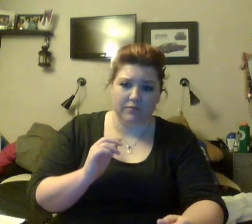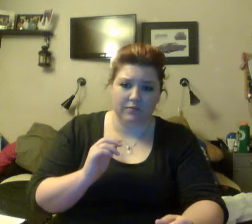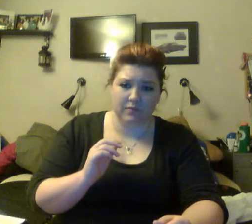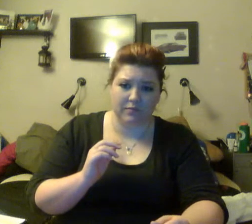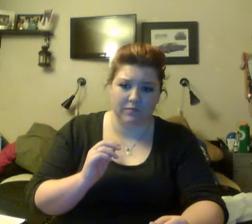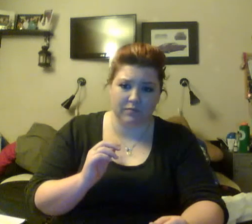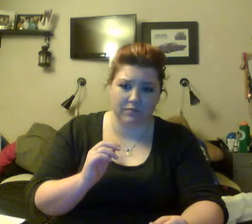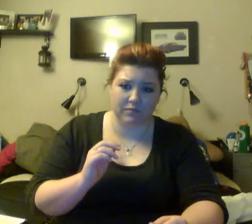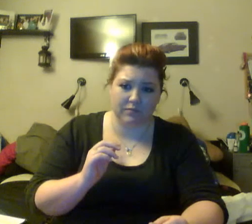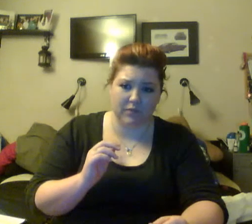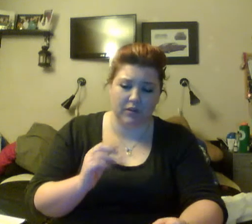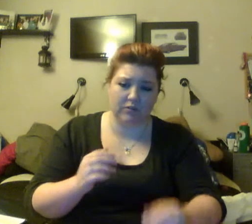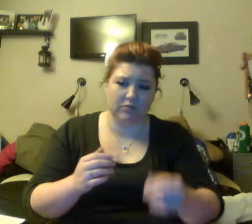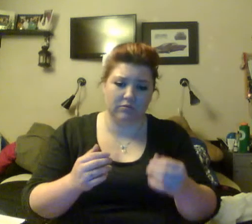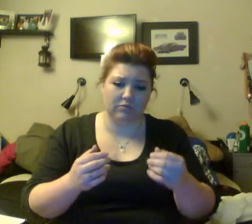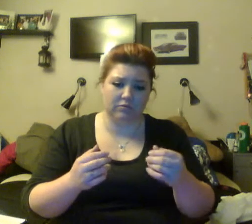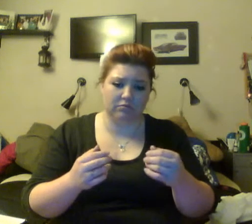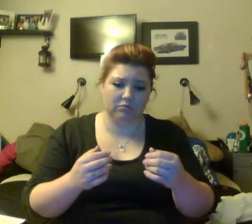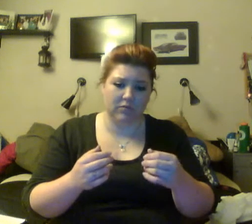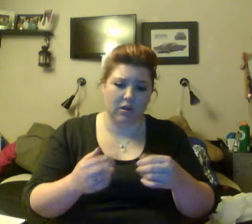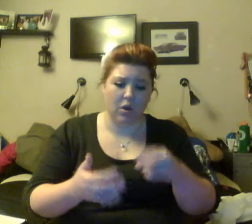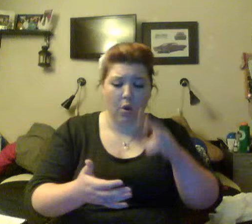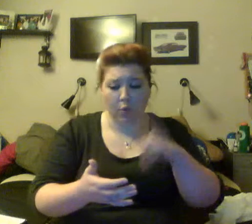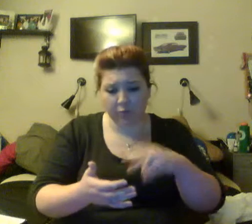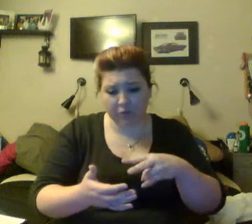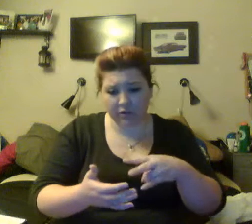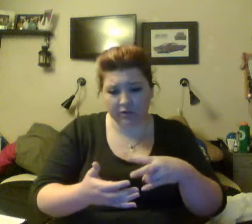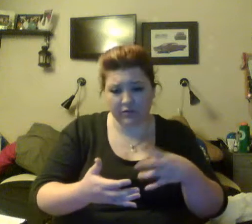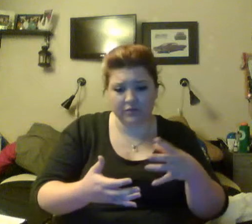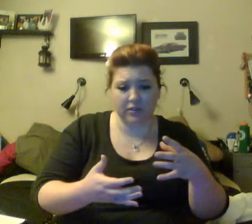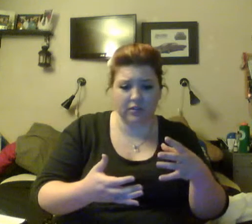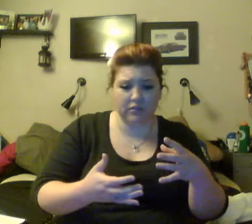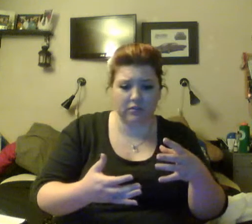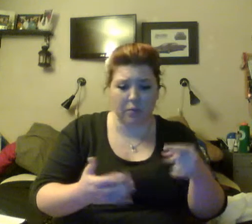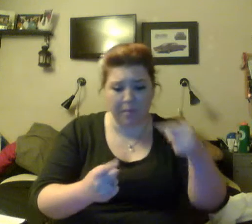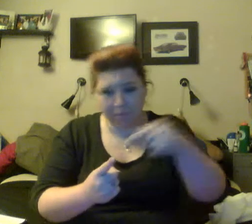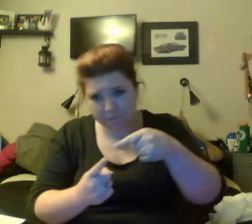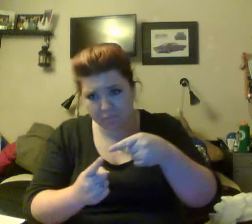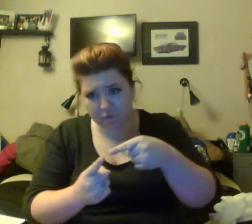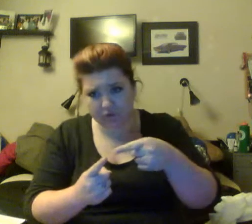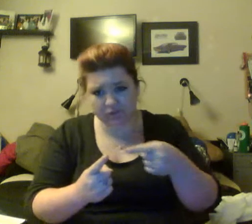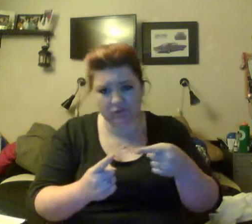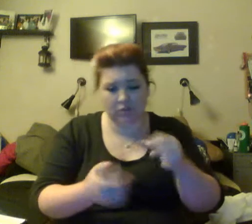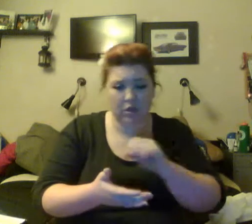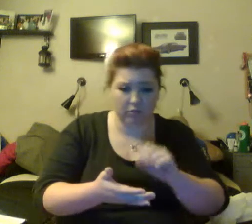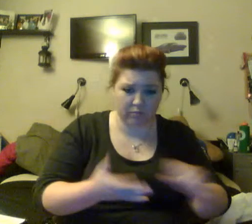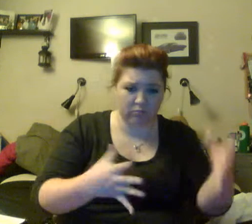to do a real research project. So they look at these titles and main ideas, and then they go off and